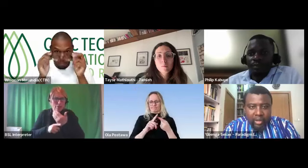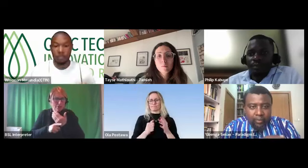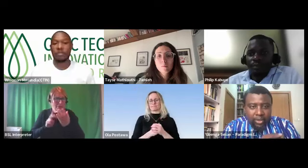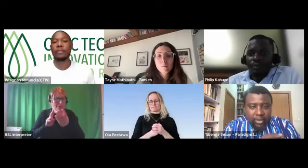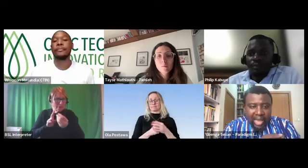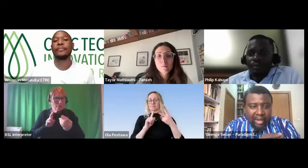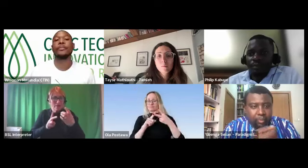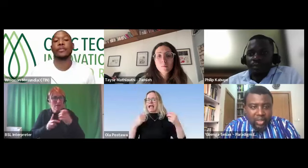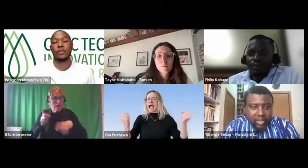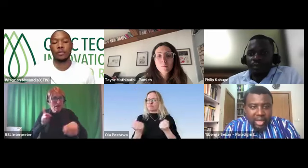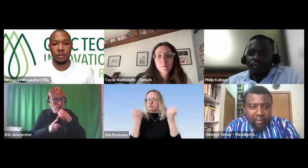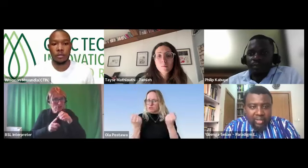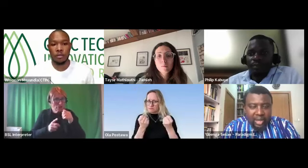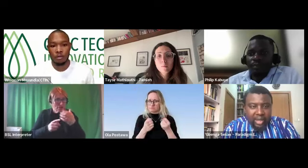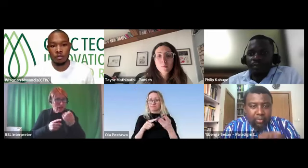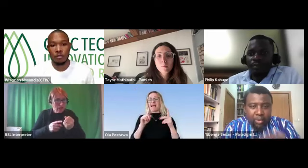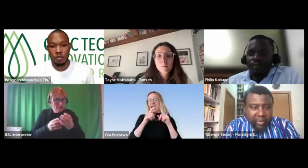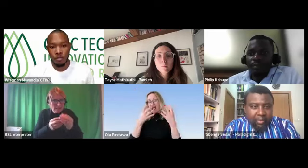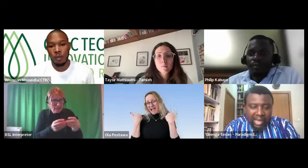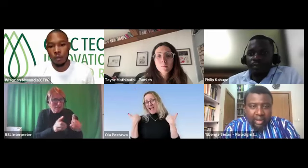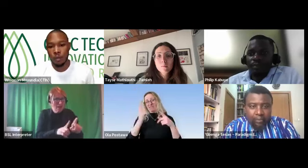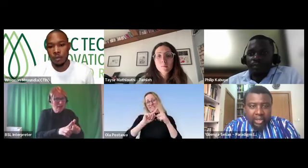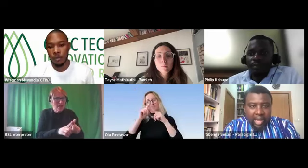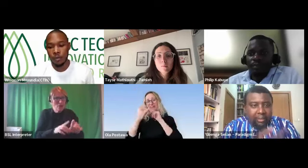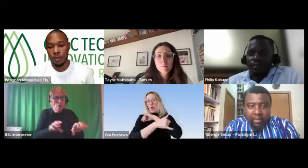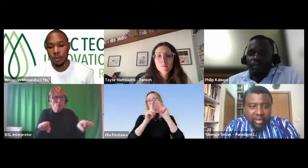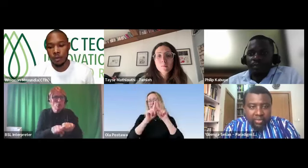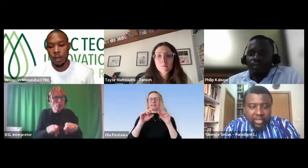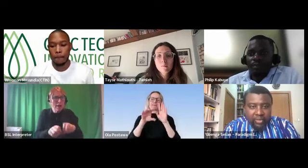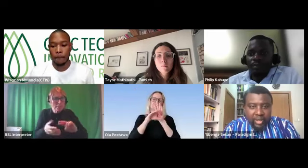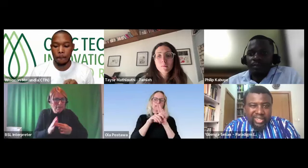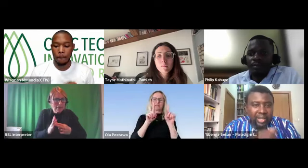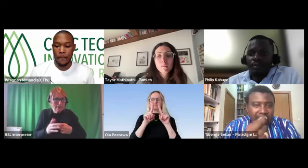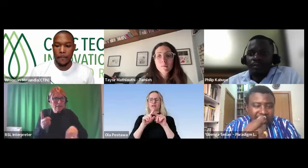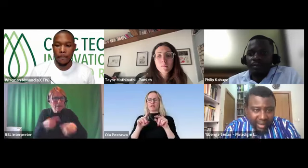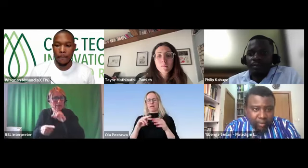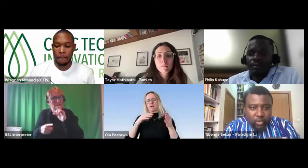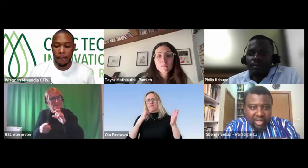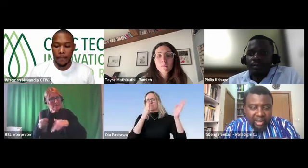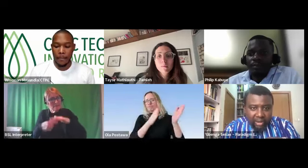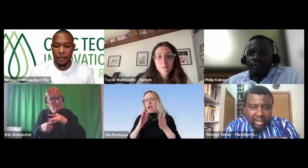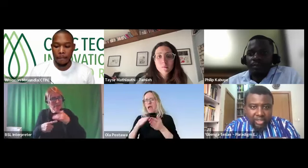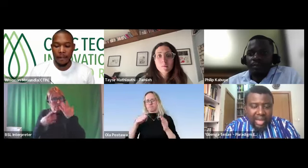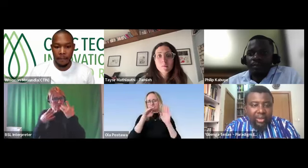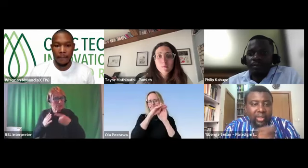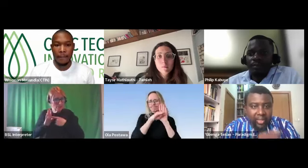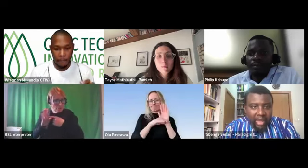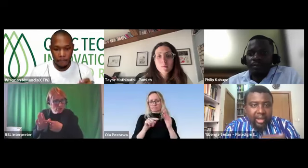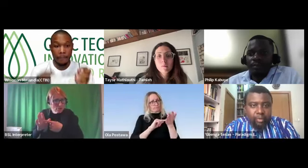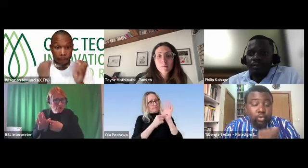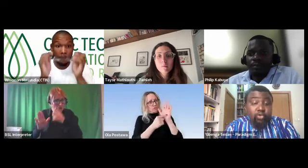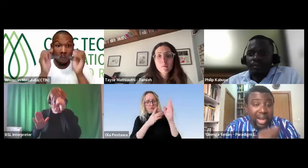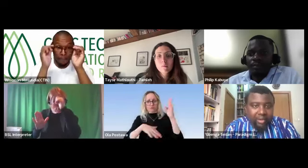countries where they had policy gaps like a broadband plan, and members of civil society demonstrated that knowledge and